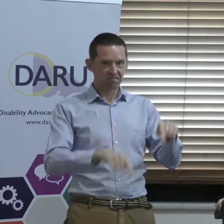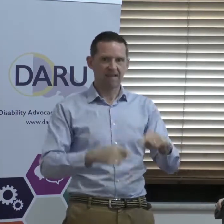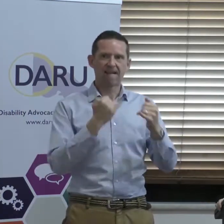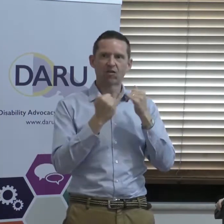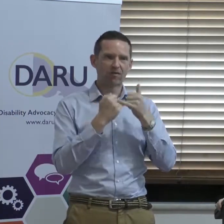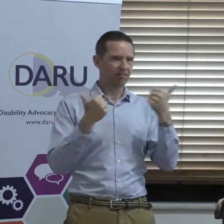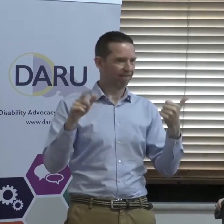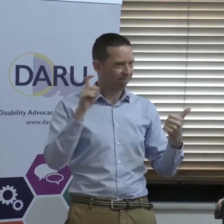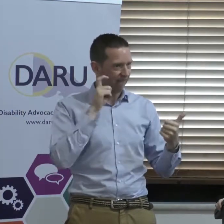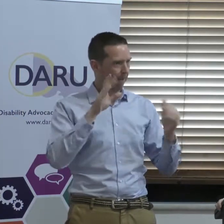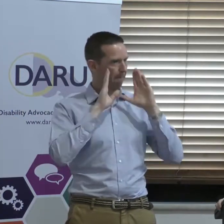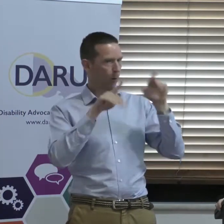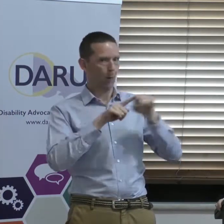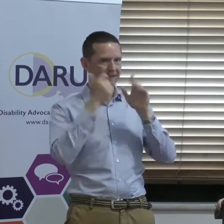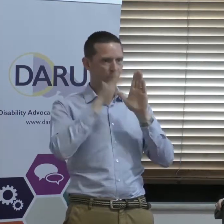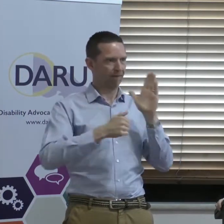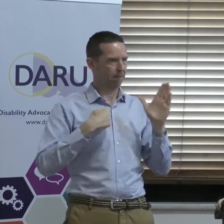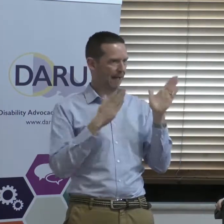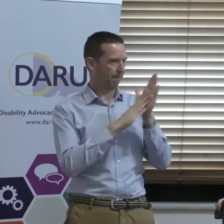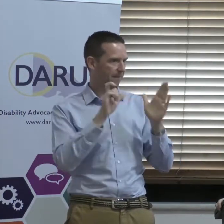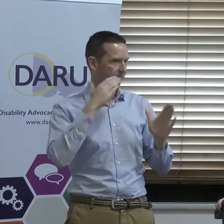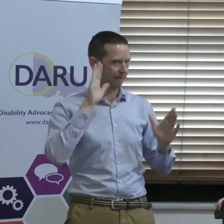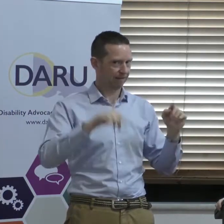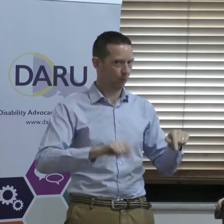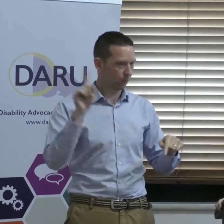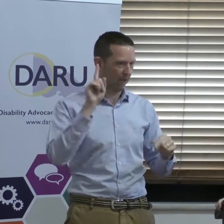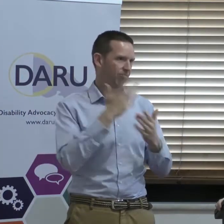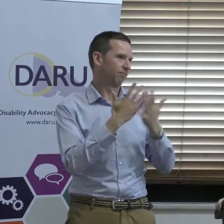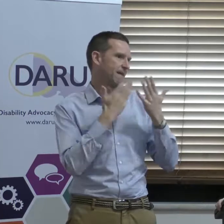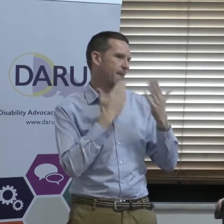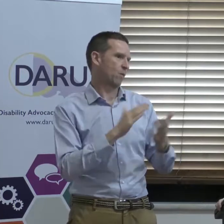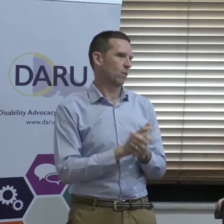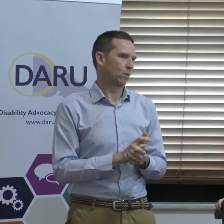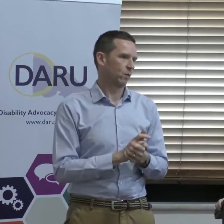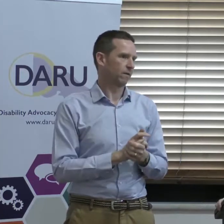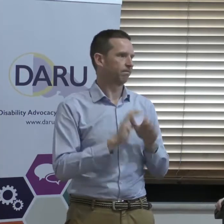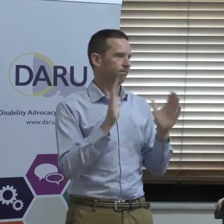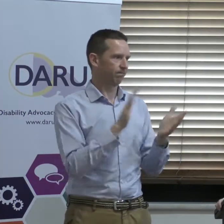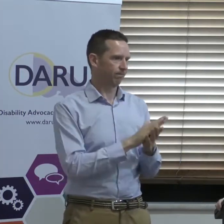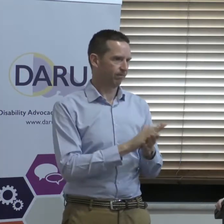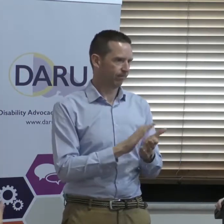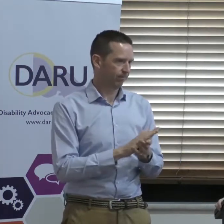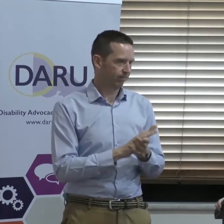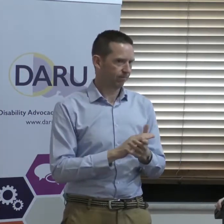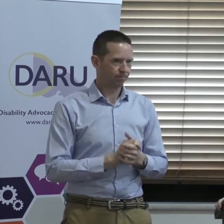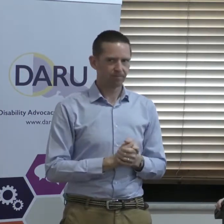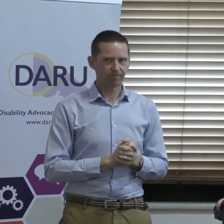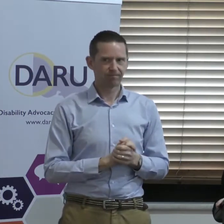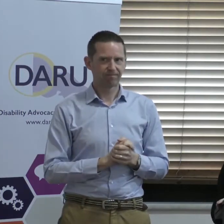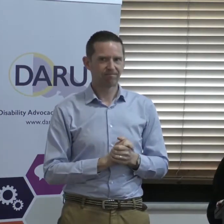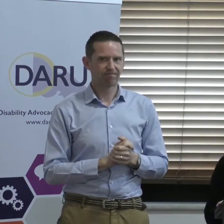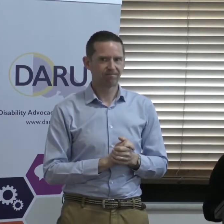and it's been an amazing learning experience. And thank you. And safe travels home.